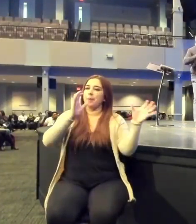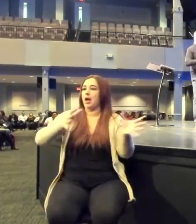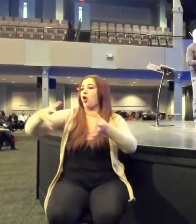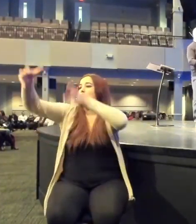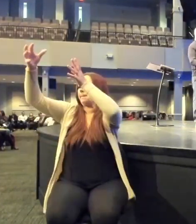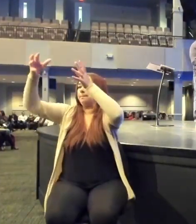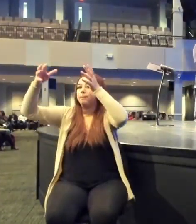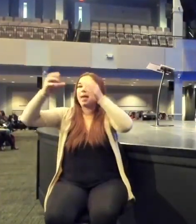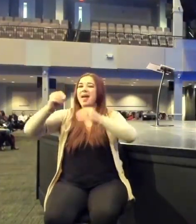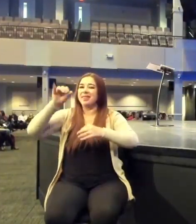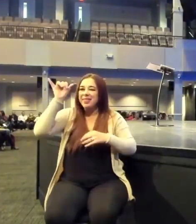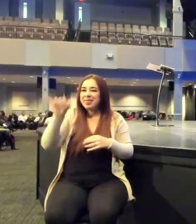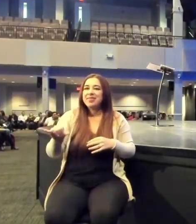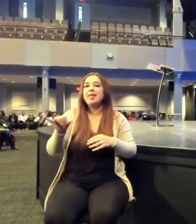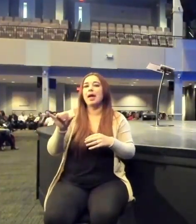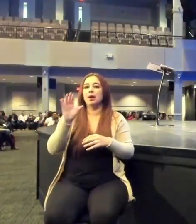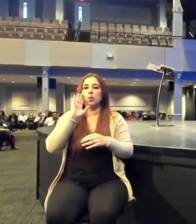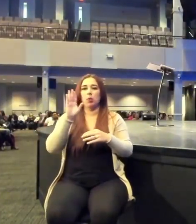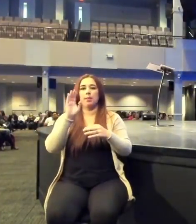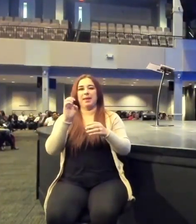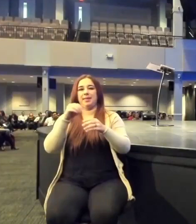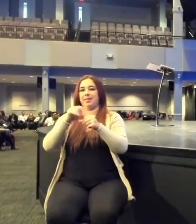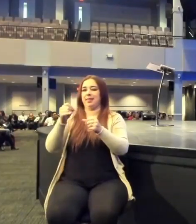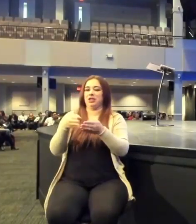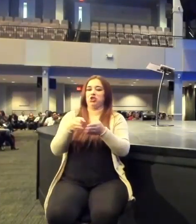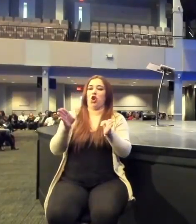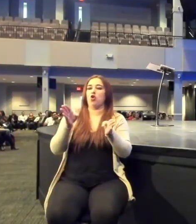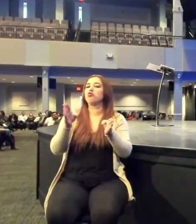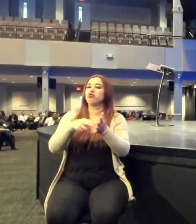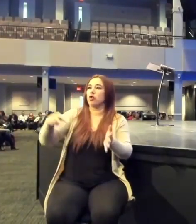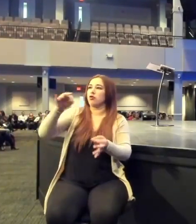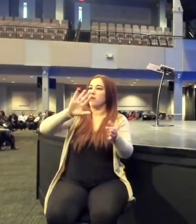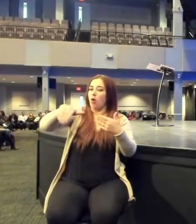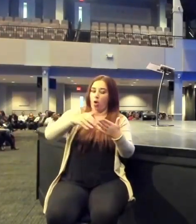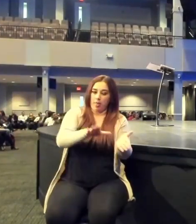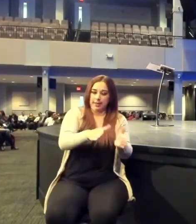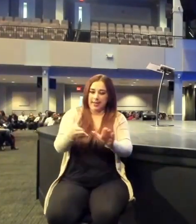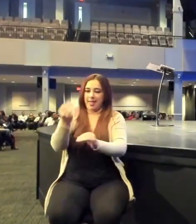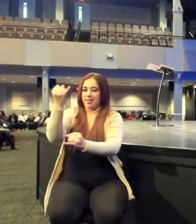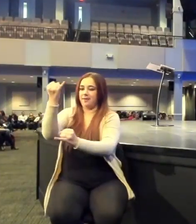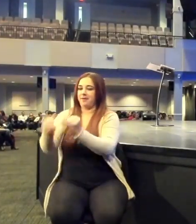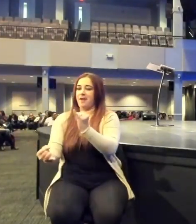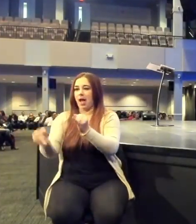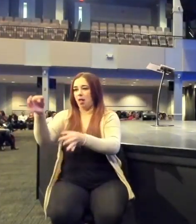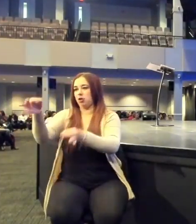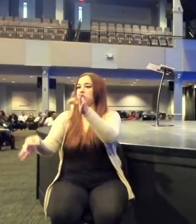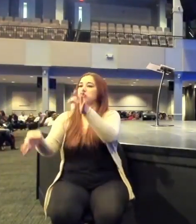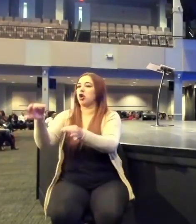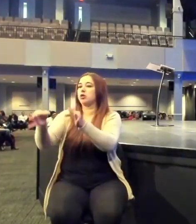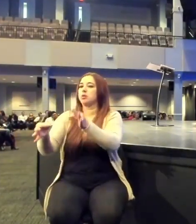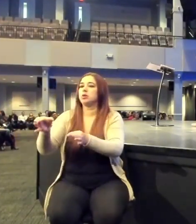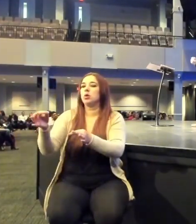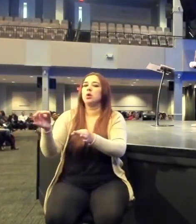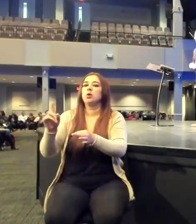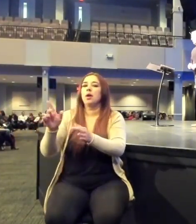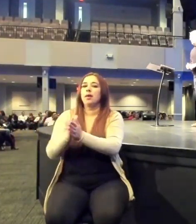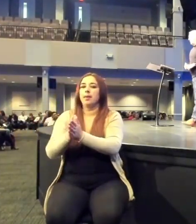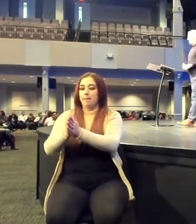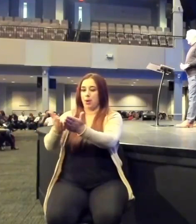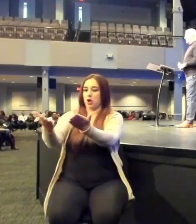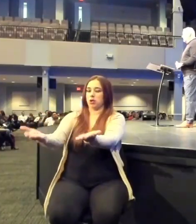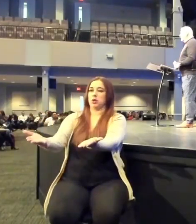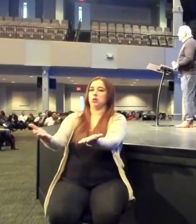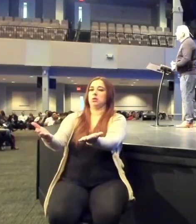will issue in this general resurrection of all dead and the final judgment, where the books will be